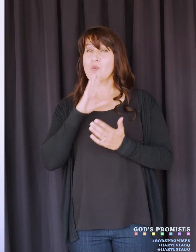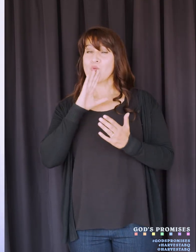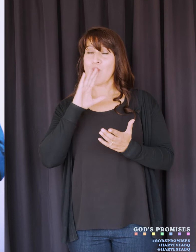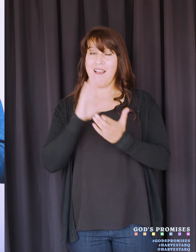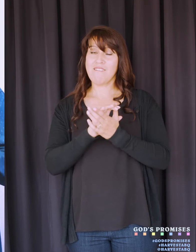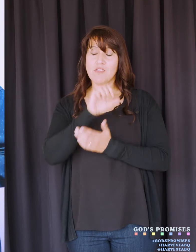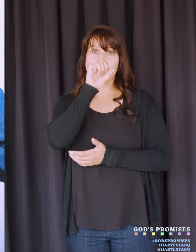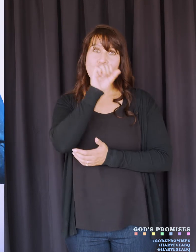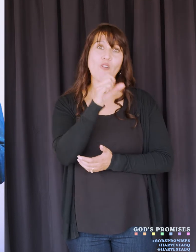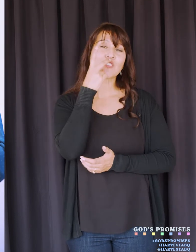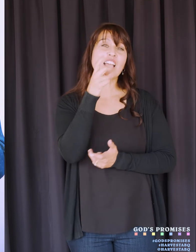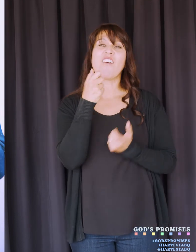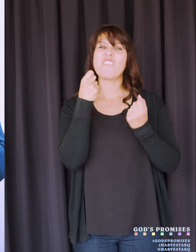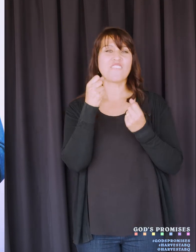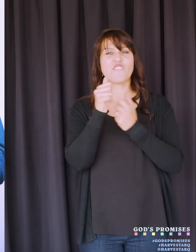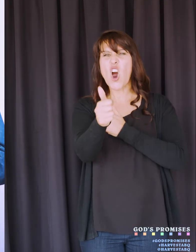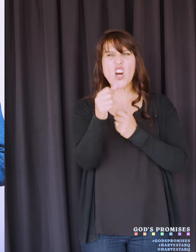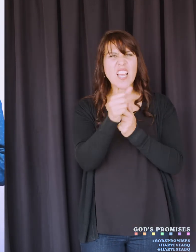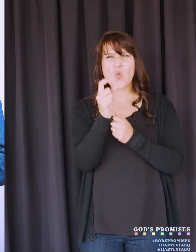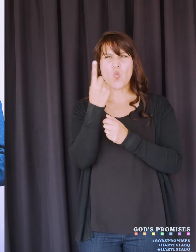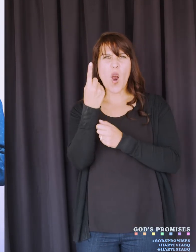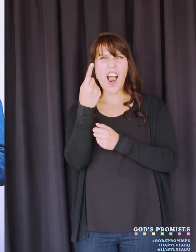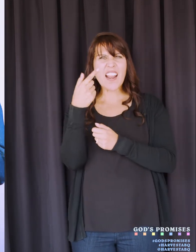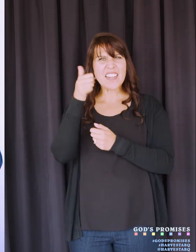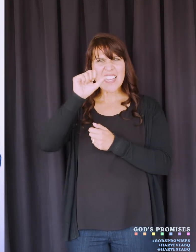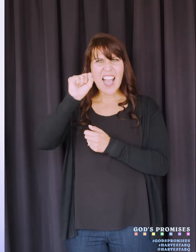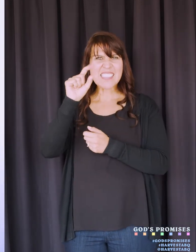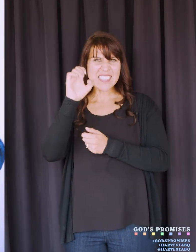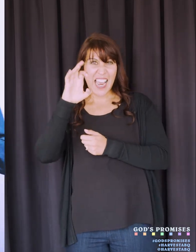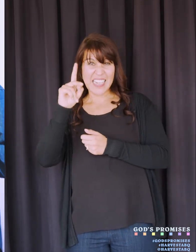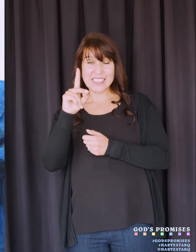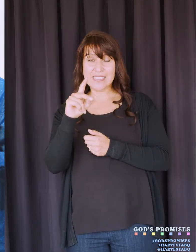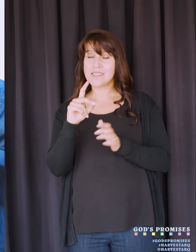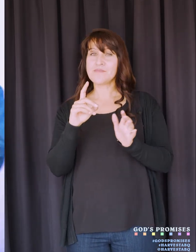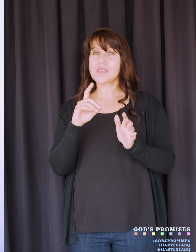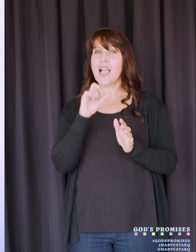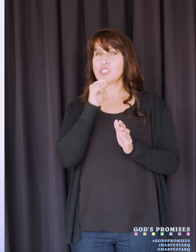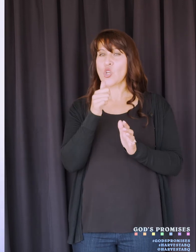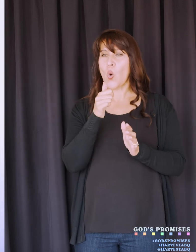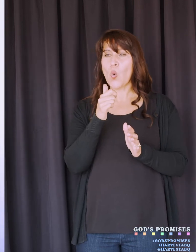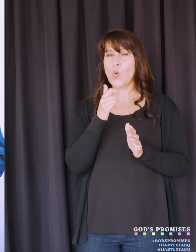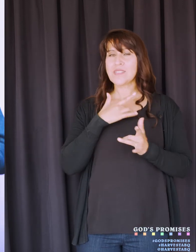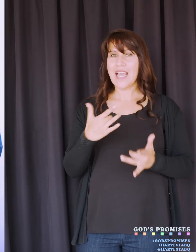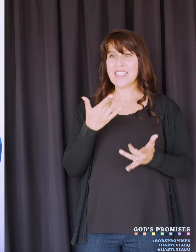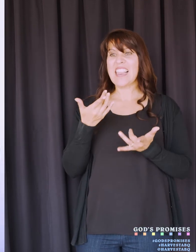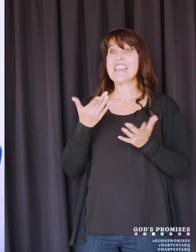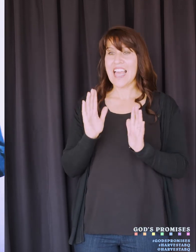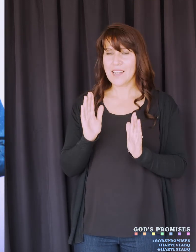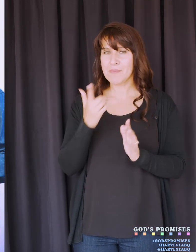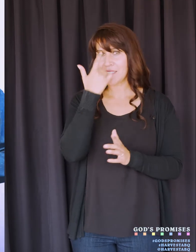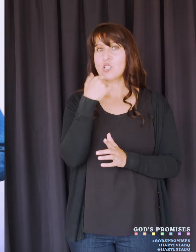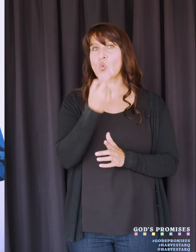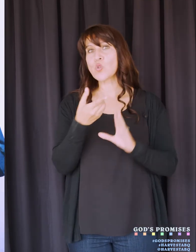how far she can get with a tank of gas. I don't usually let it go that close, even though I told you the